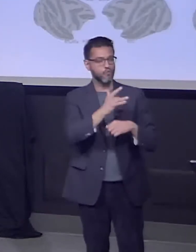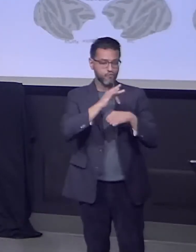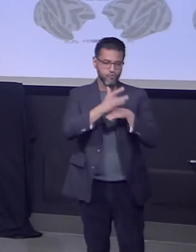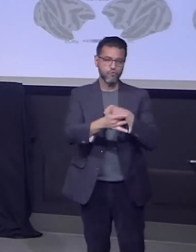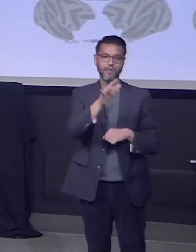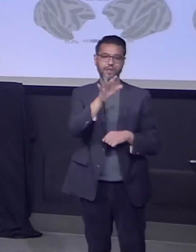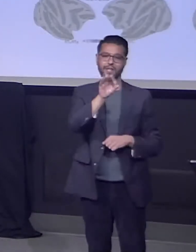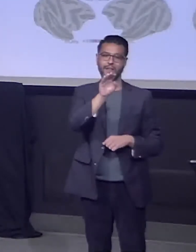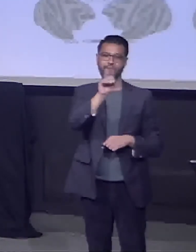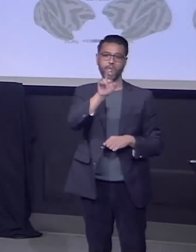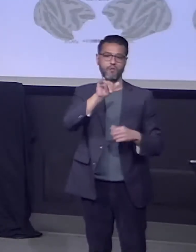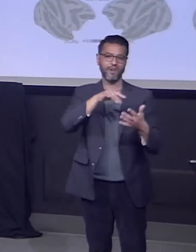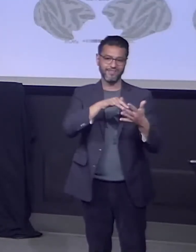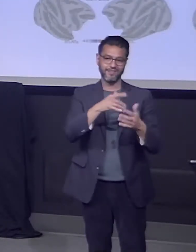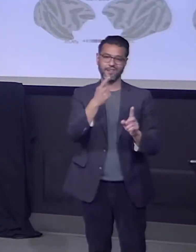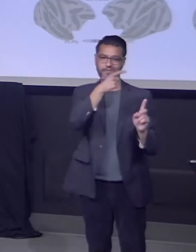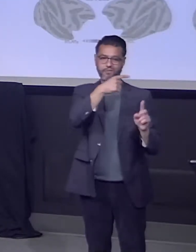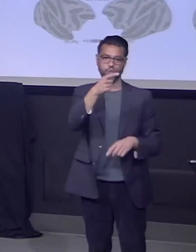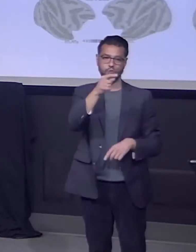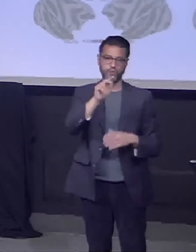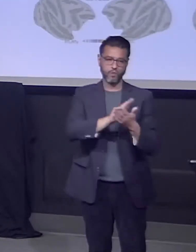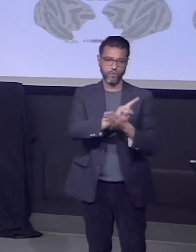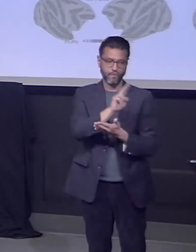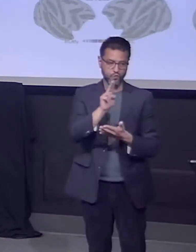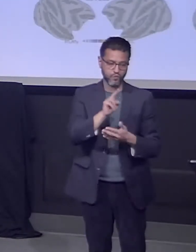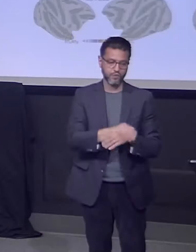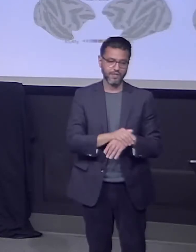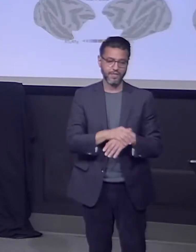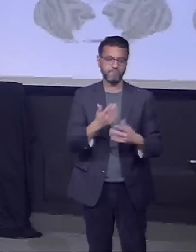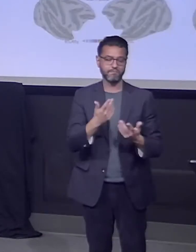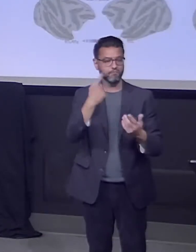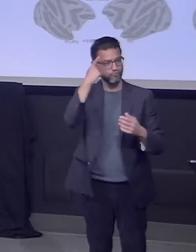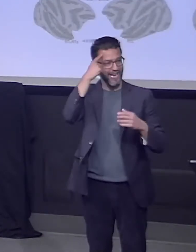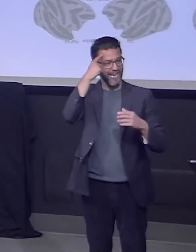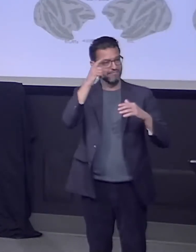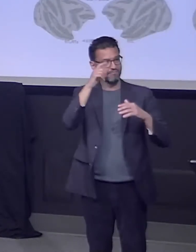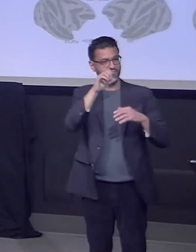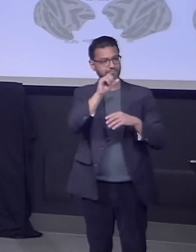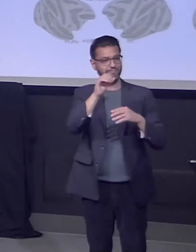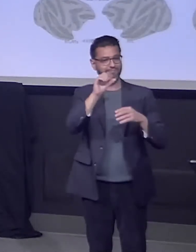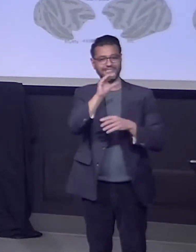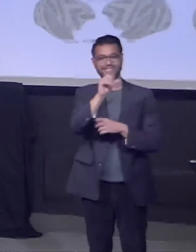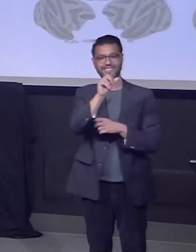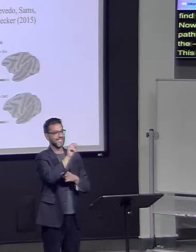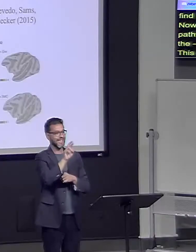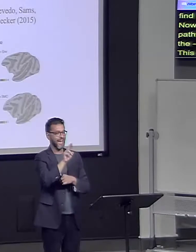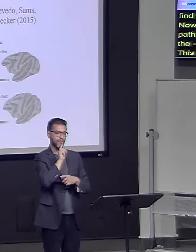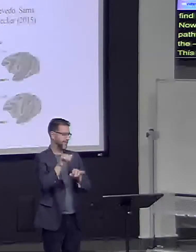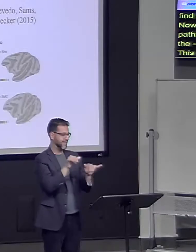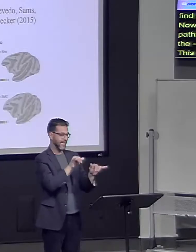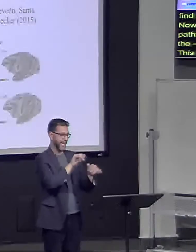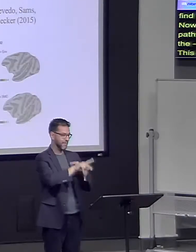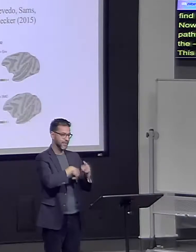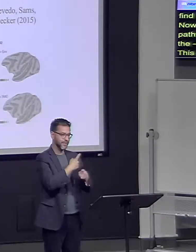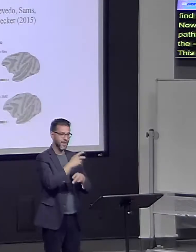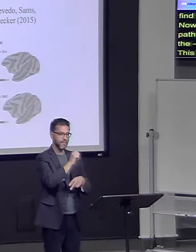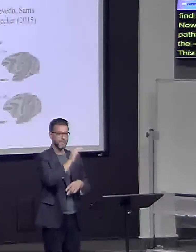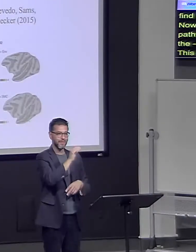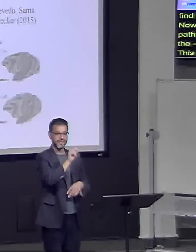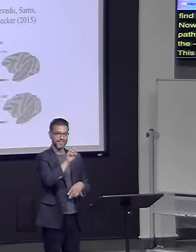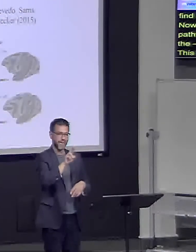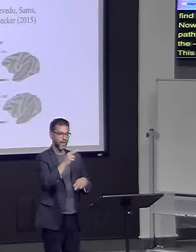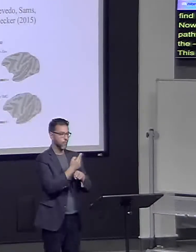that we did at Georgetown with our own scanner. These are, don't tell anybody, but these are the same scanners that are also